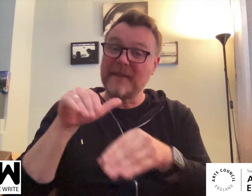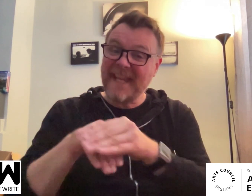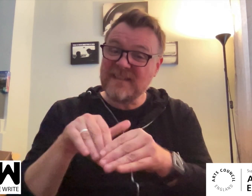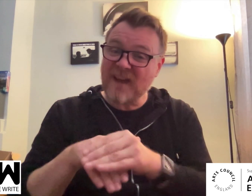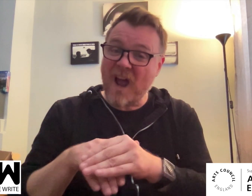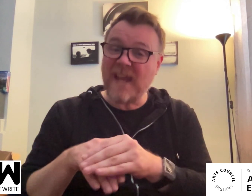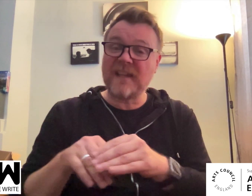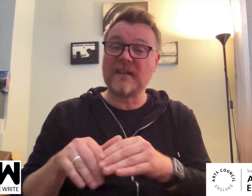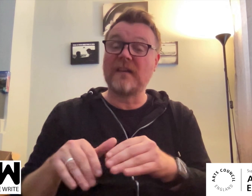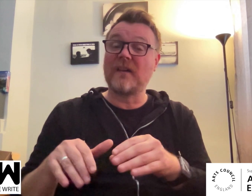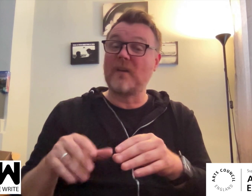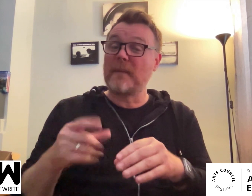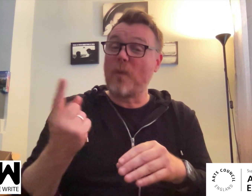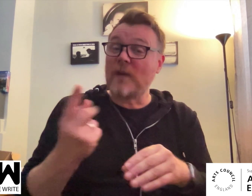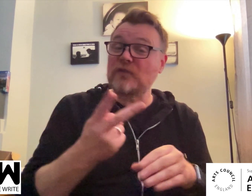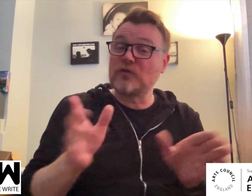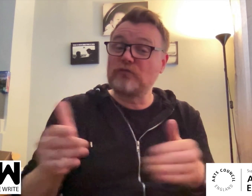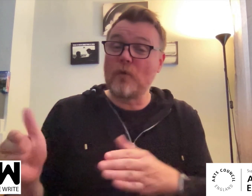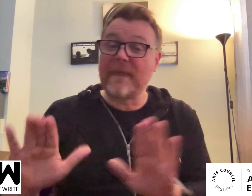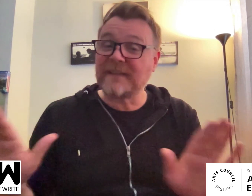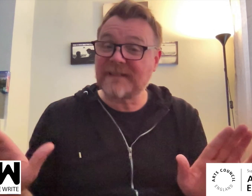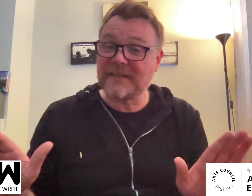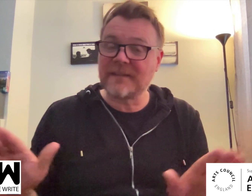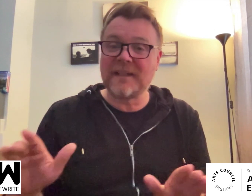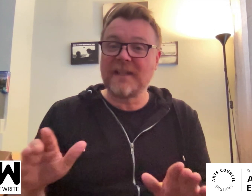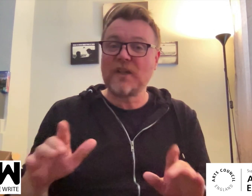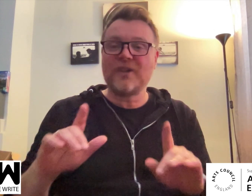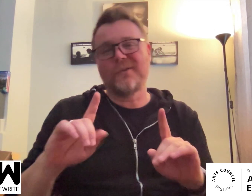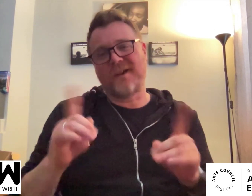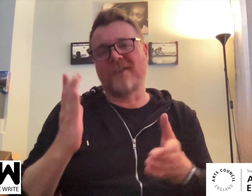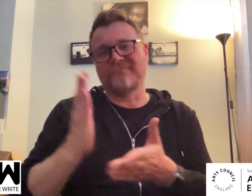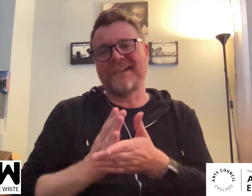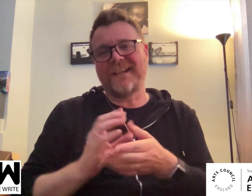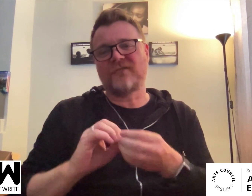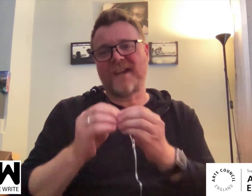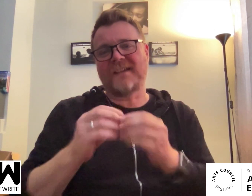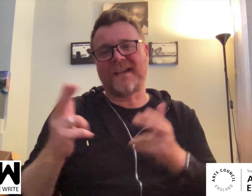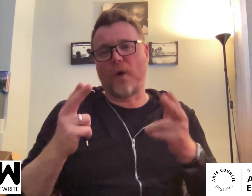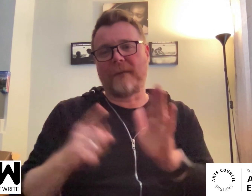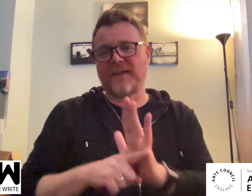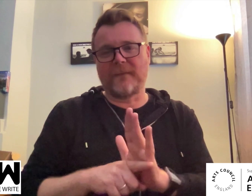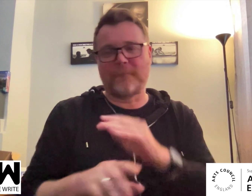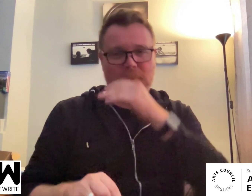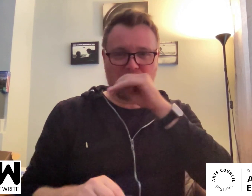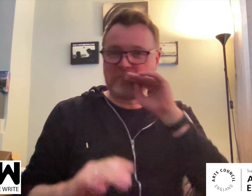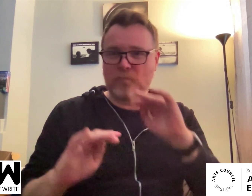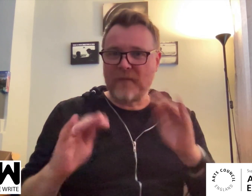probably inside, and 1 or 2 rooms, and that's it. You can't really create a cowboy movie. You haven't got